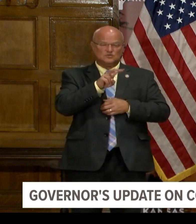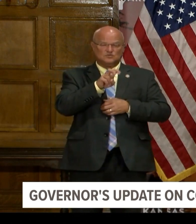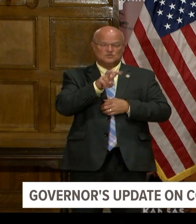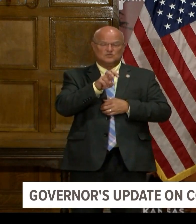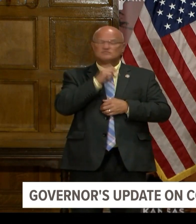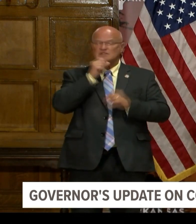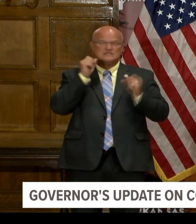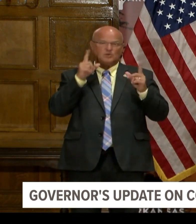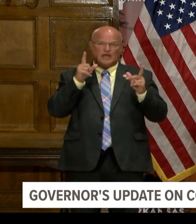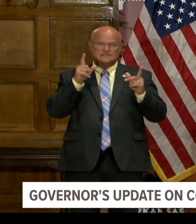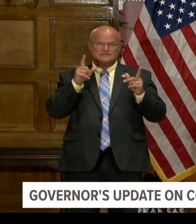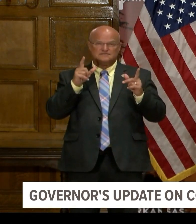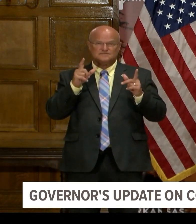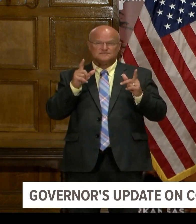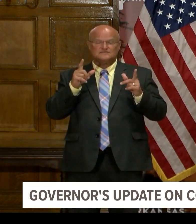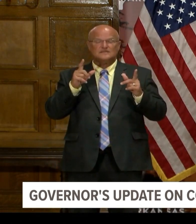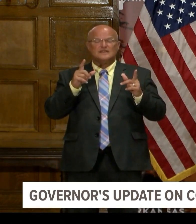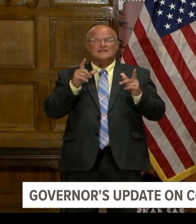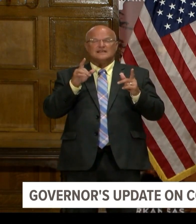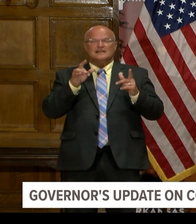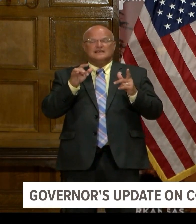all. Why